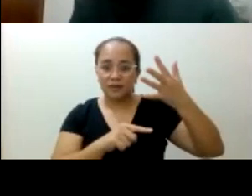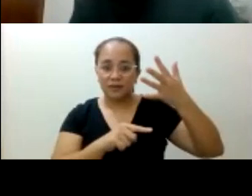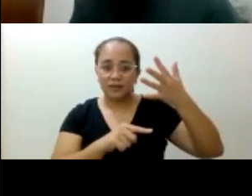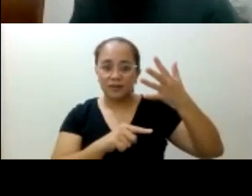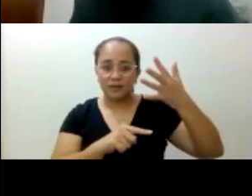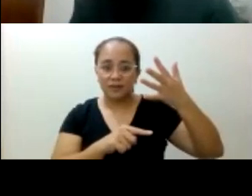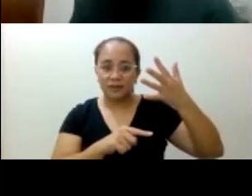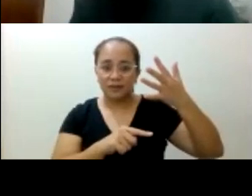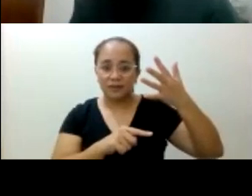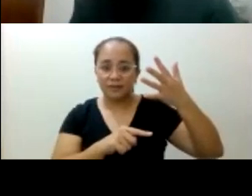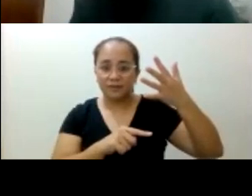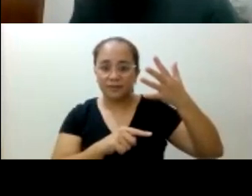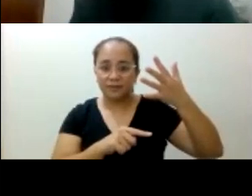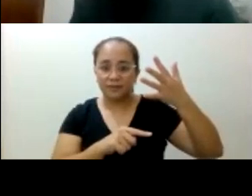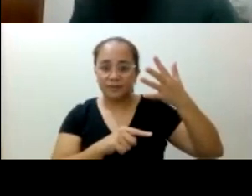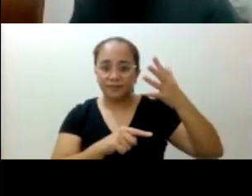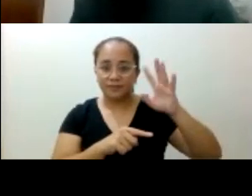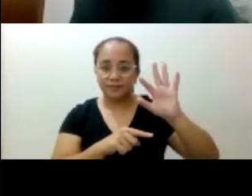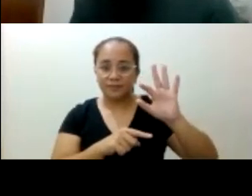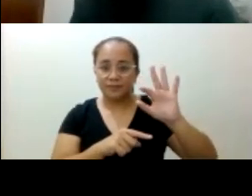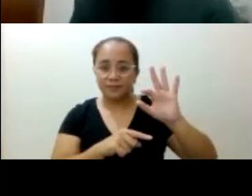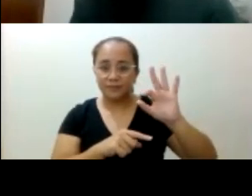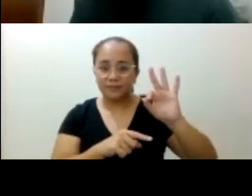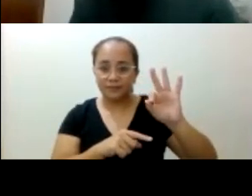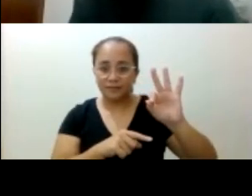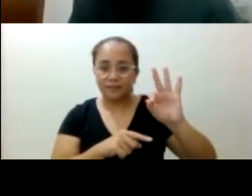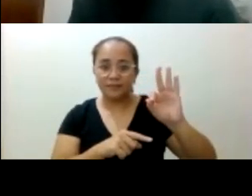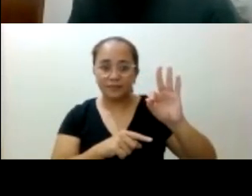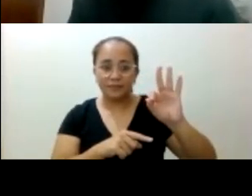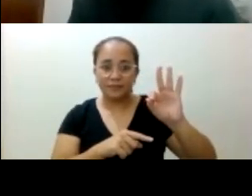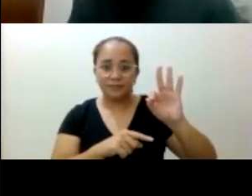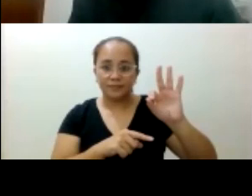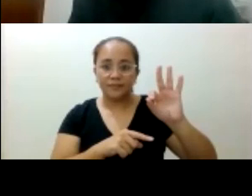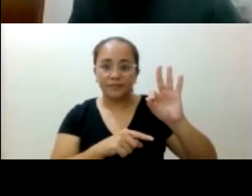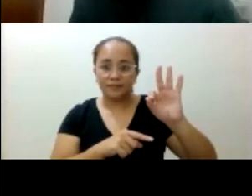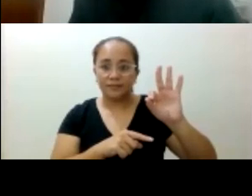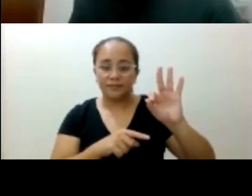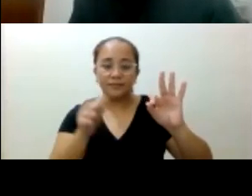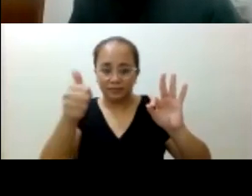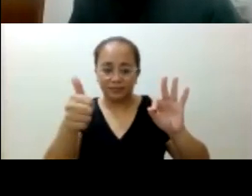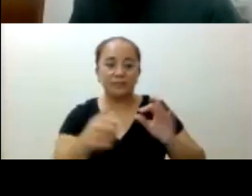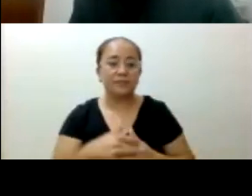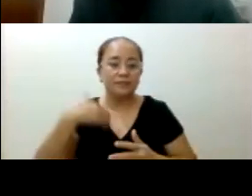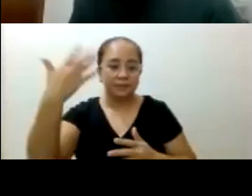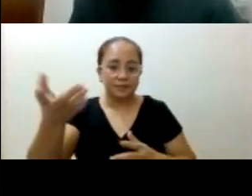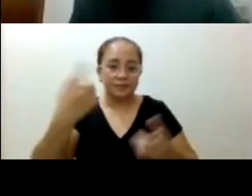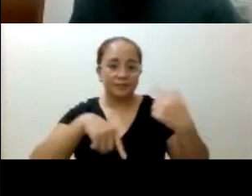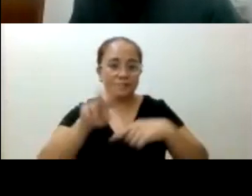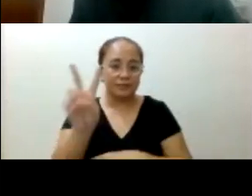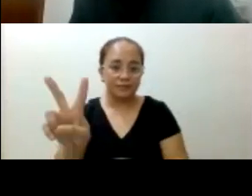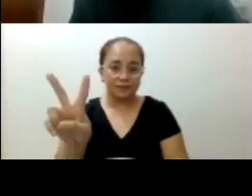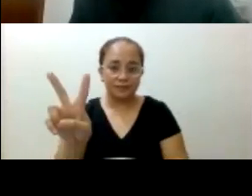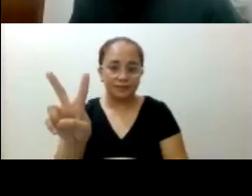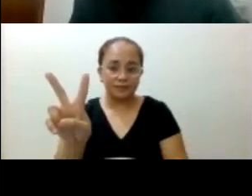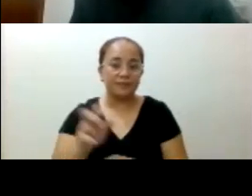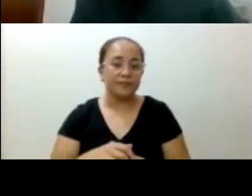the above. F number. F, number. Sign 2 is a noun, verb,